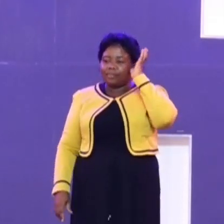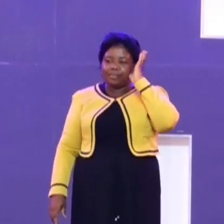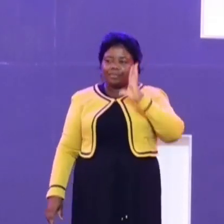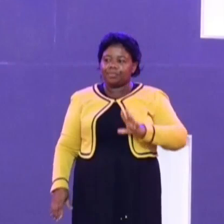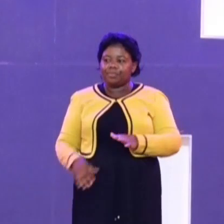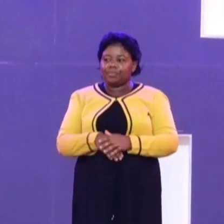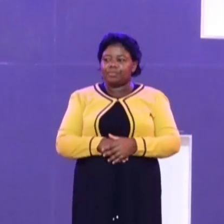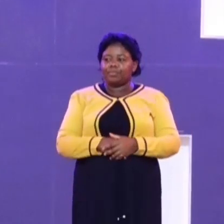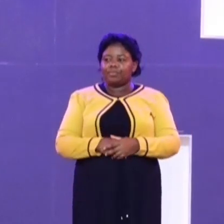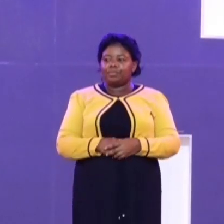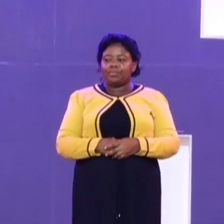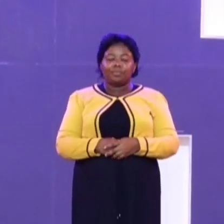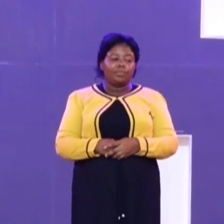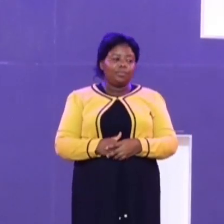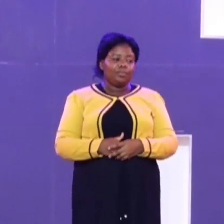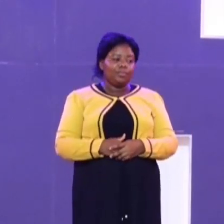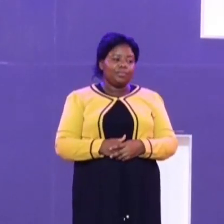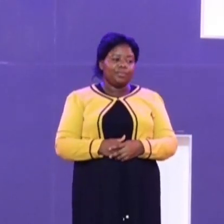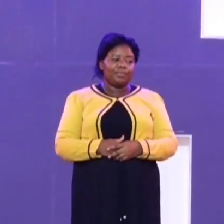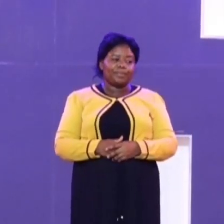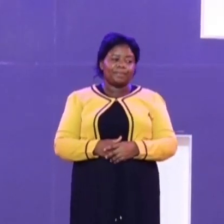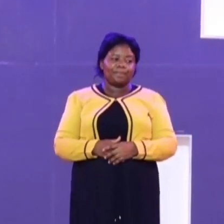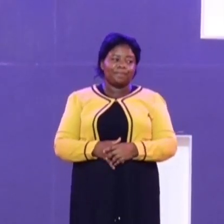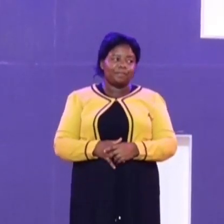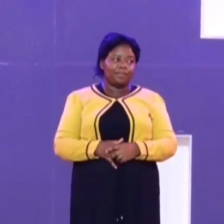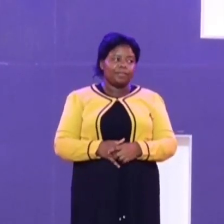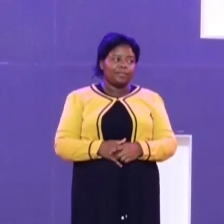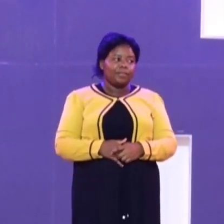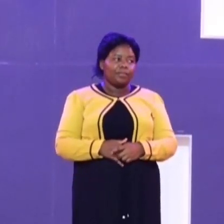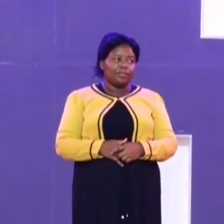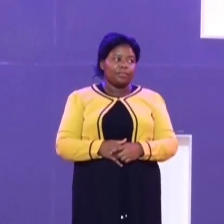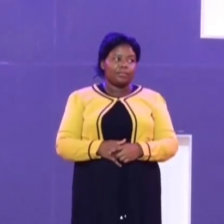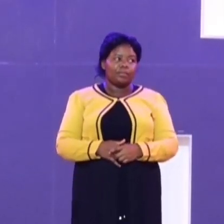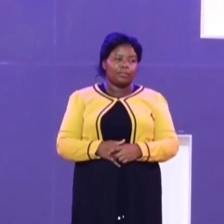30. Daniel chapter 4:30.